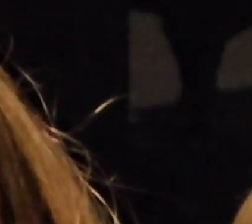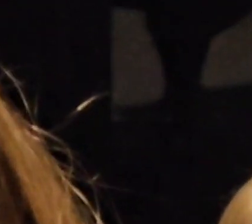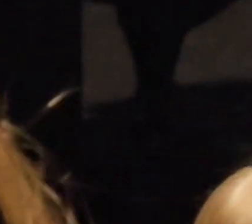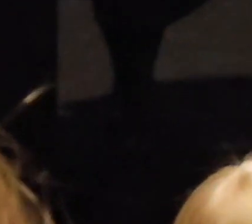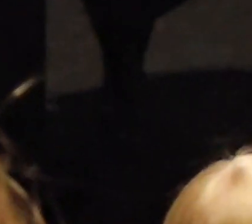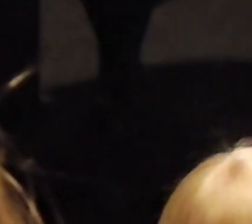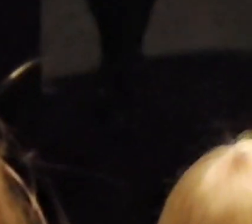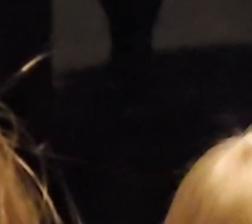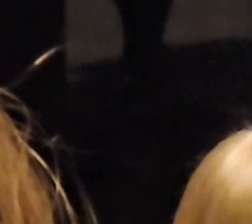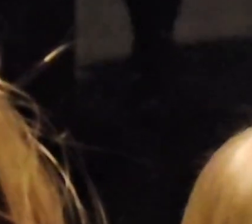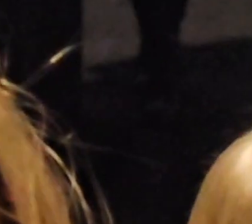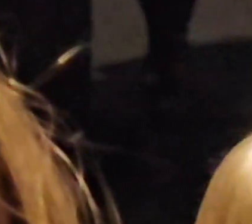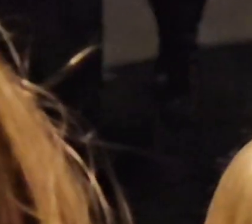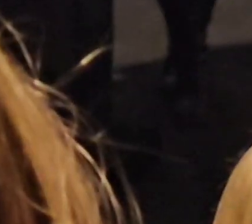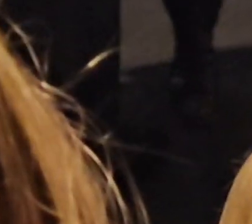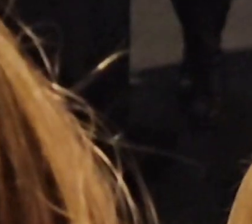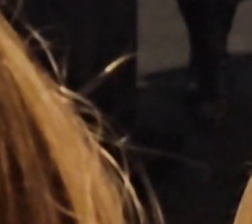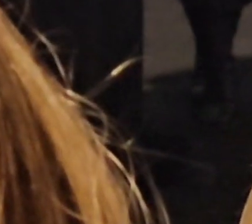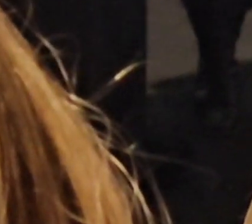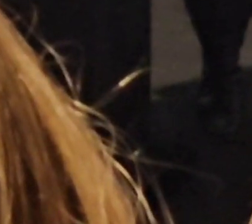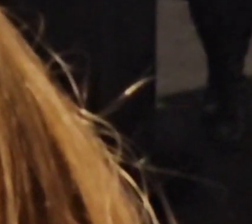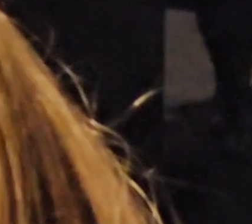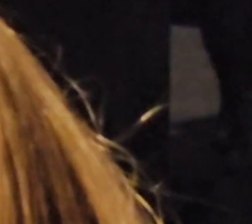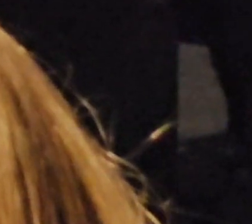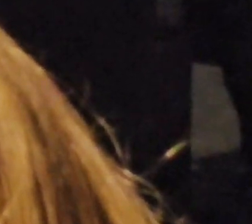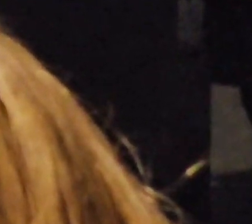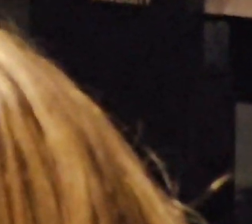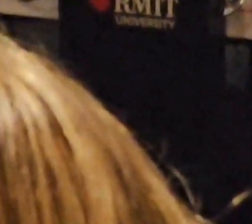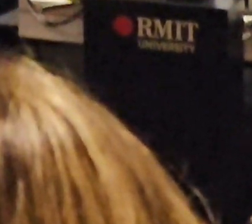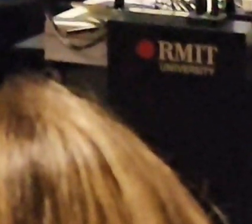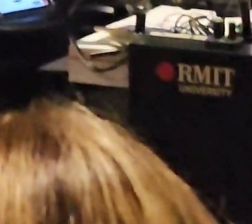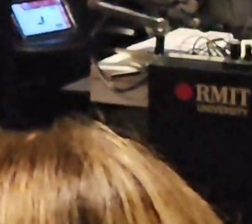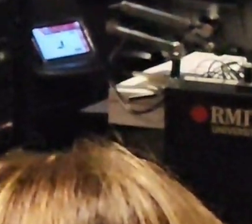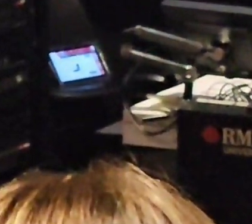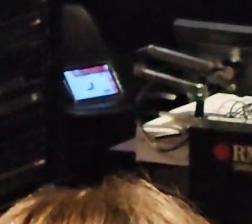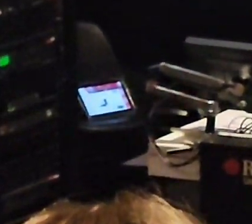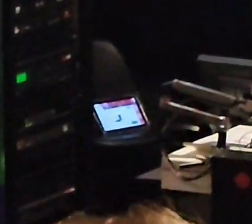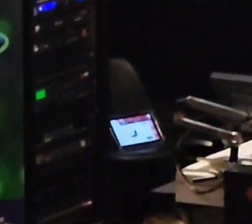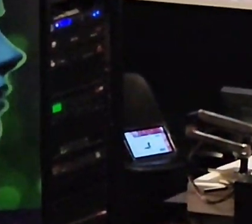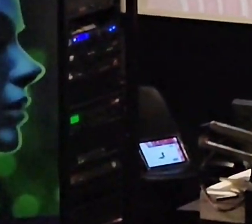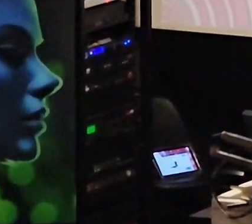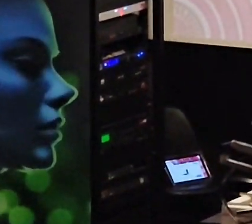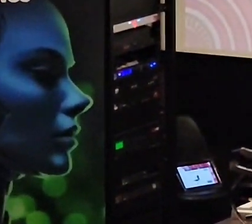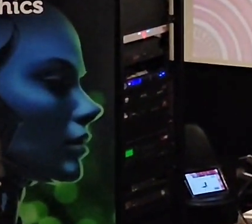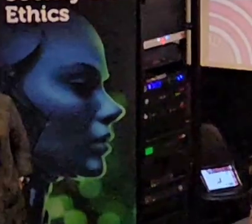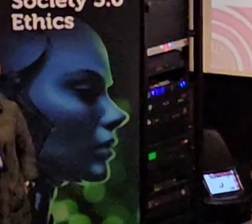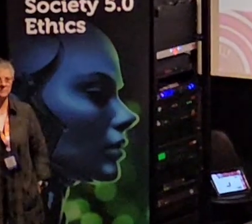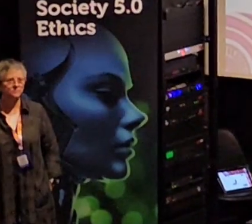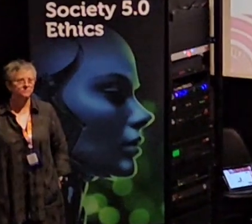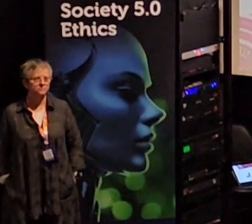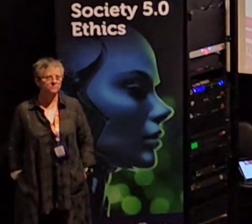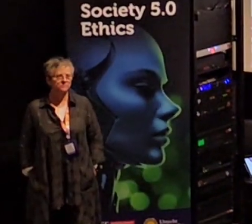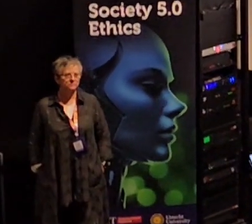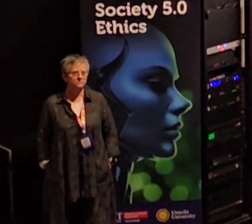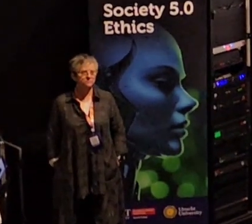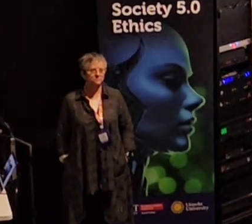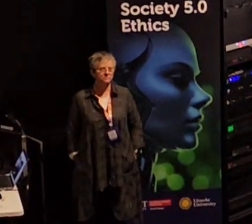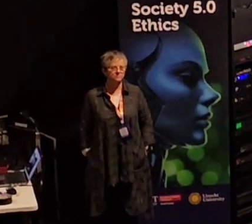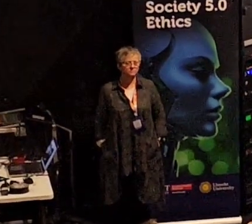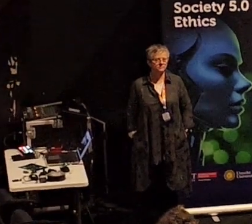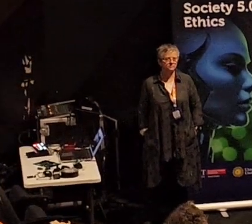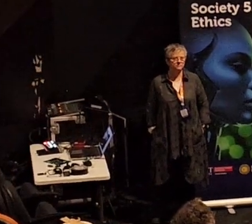there's so many advantages to working in a transdisciplinary model, but what do we potentially lose in terms